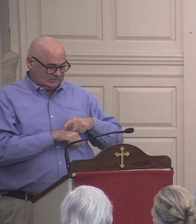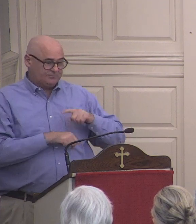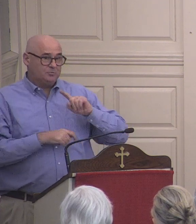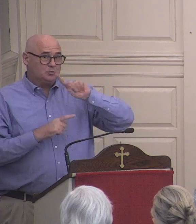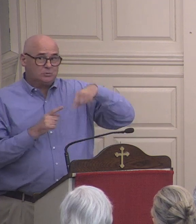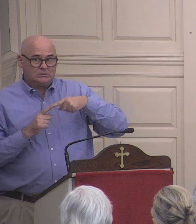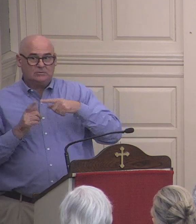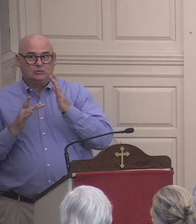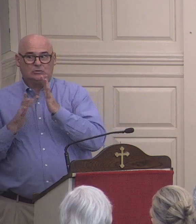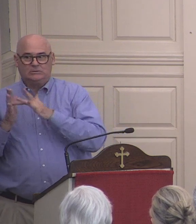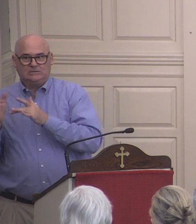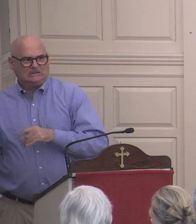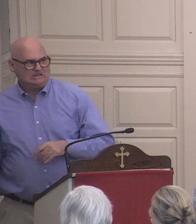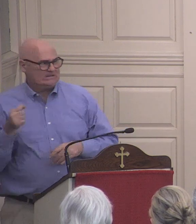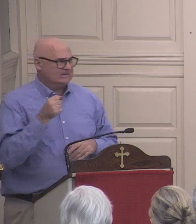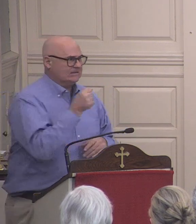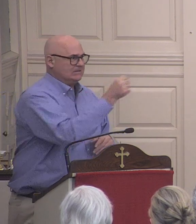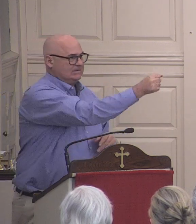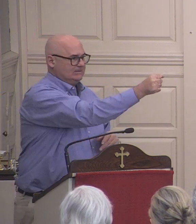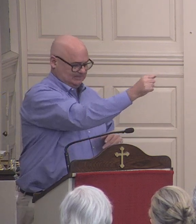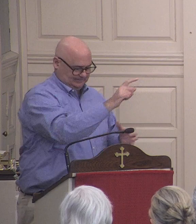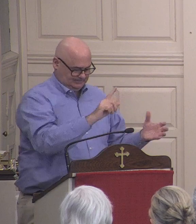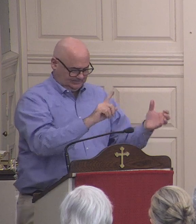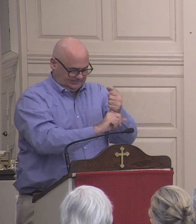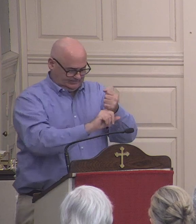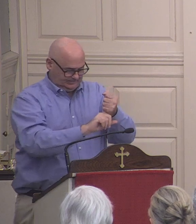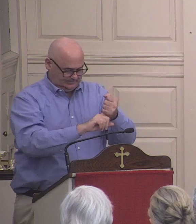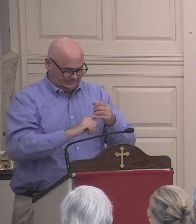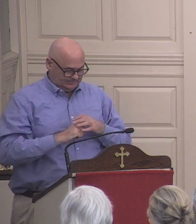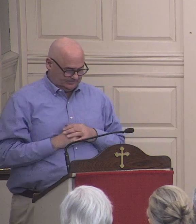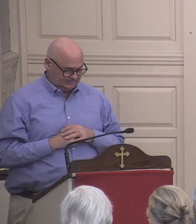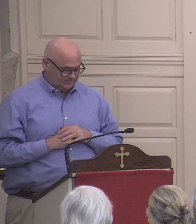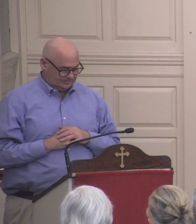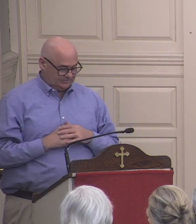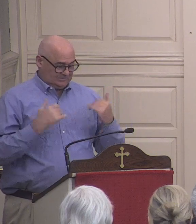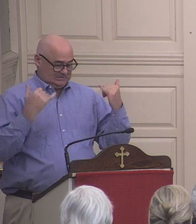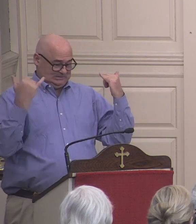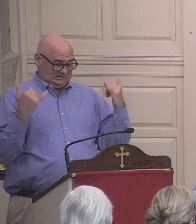Then he looked for an opportunity to hand him over.